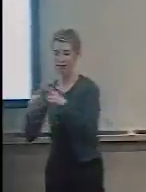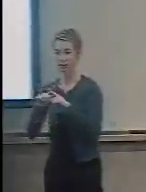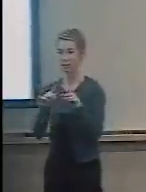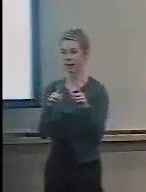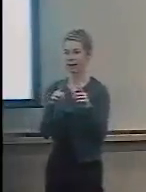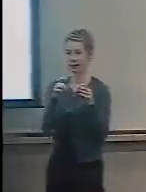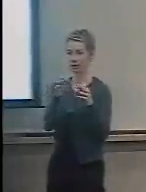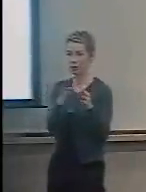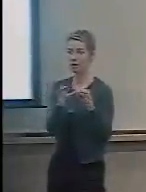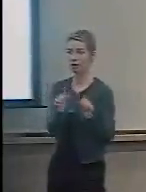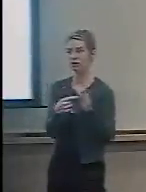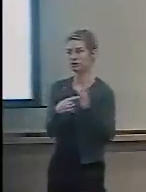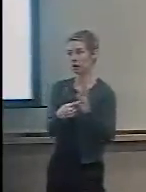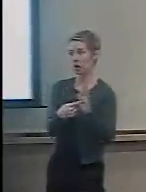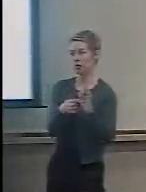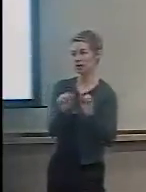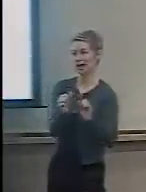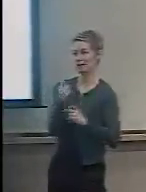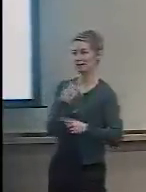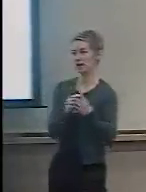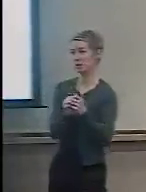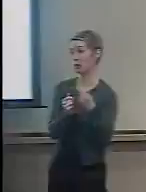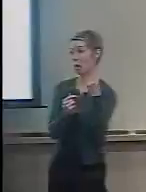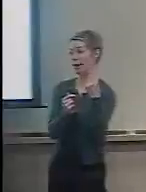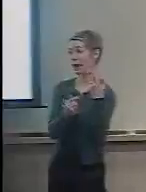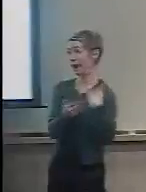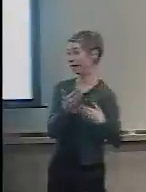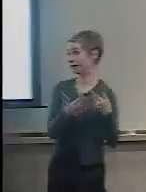demonstrate for us that you can also sign with 1 hand.